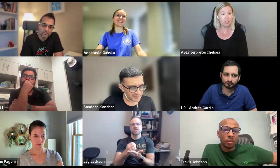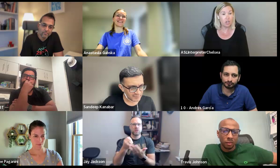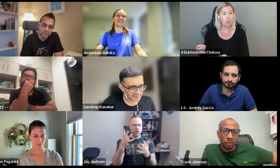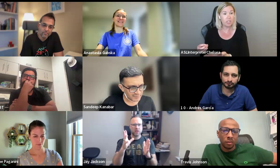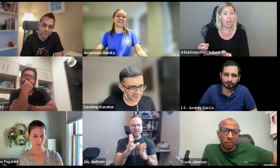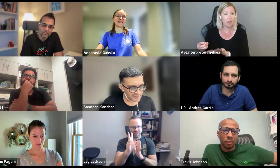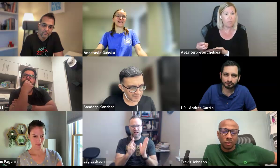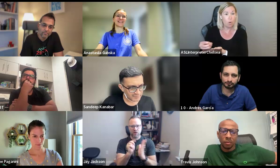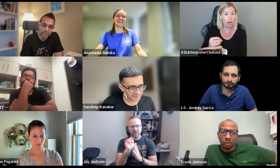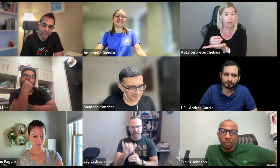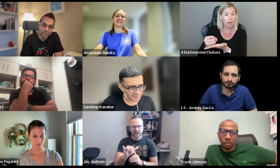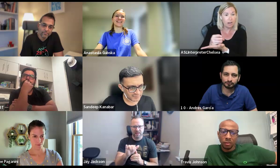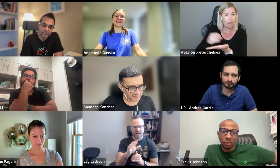there's a new sign for